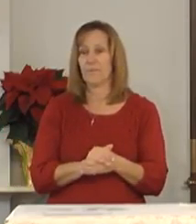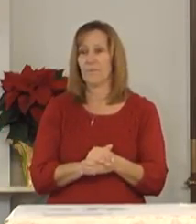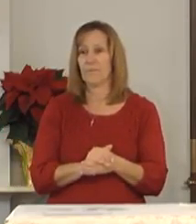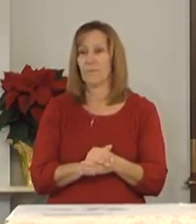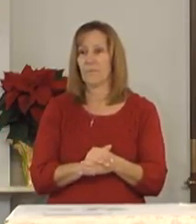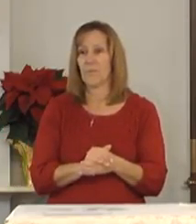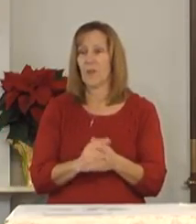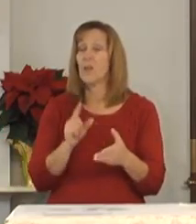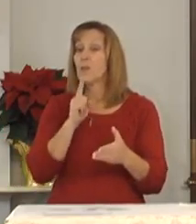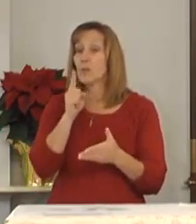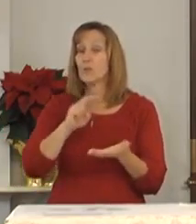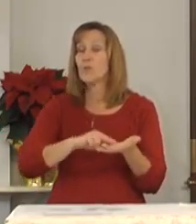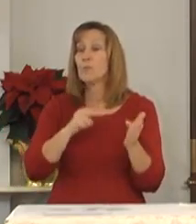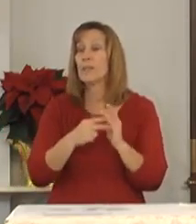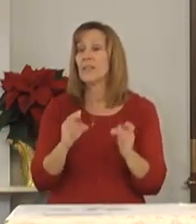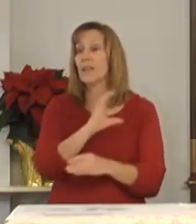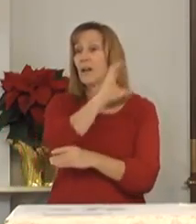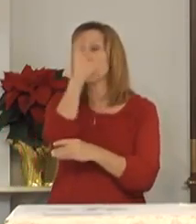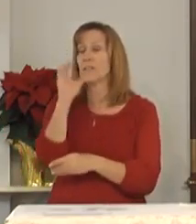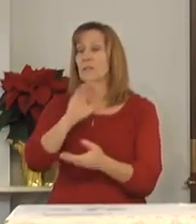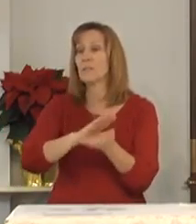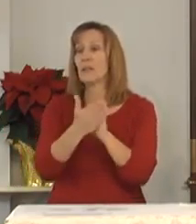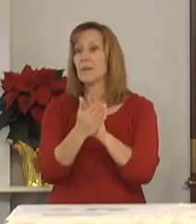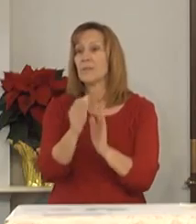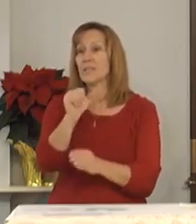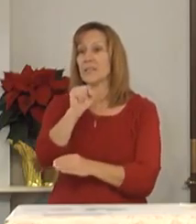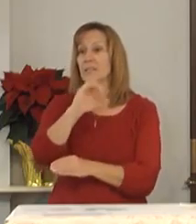The true meaning of Christmas becomes a shmoo.